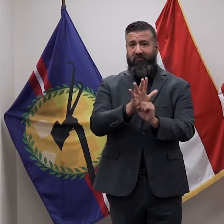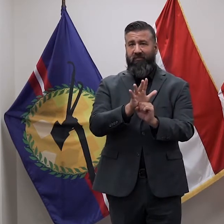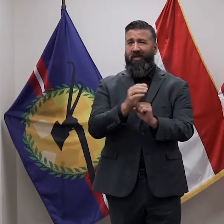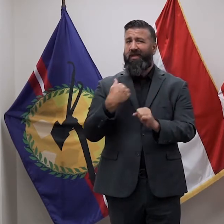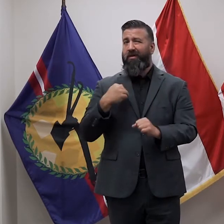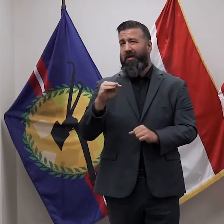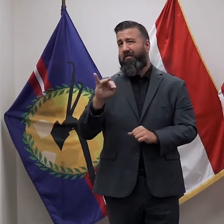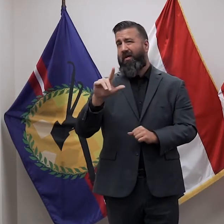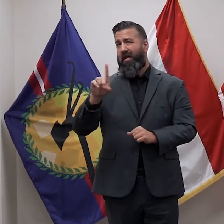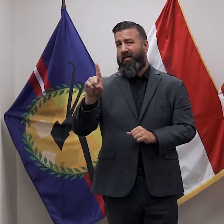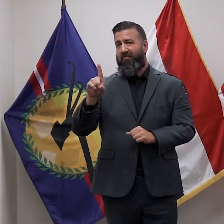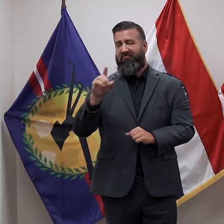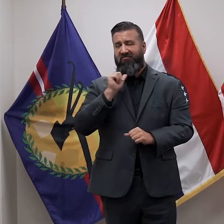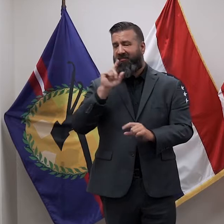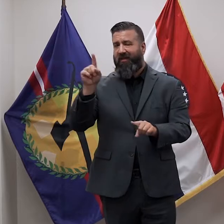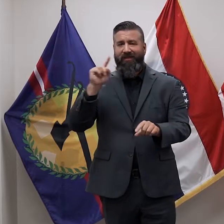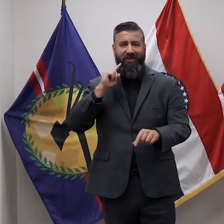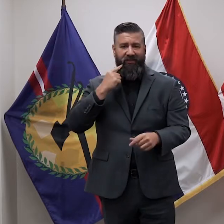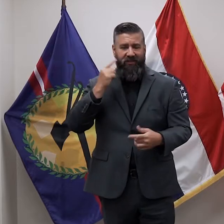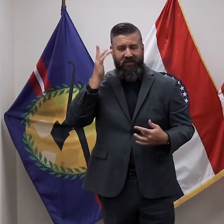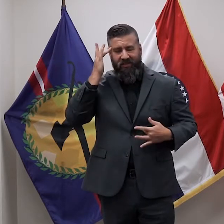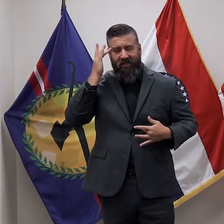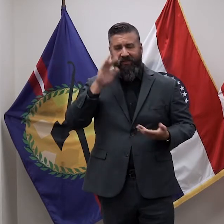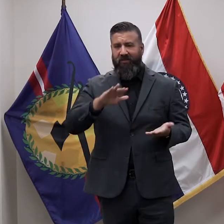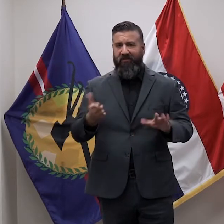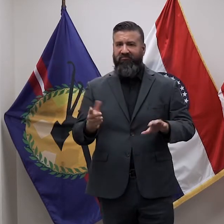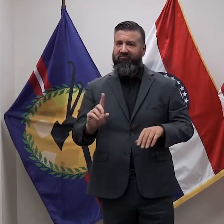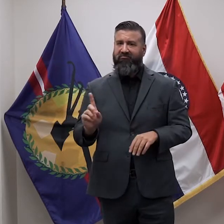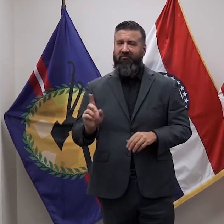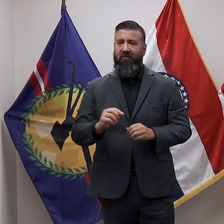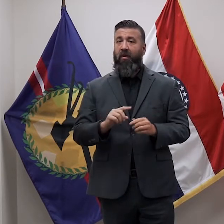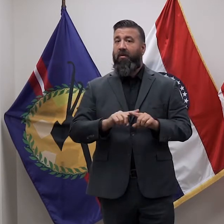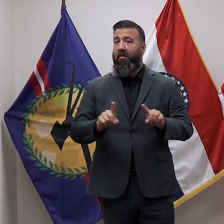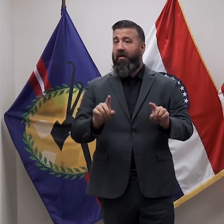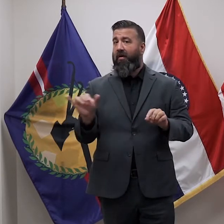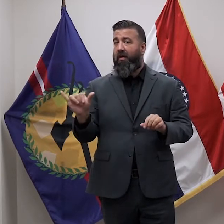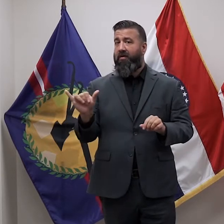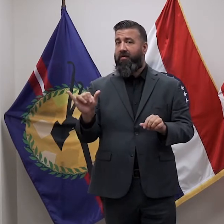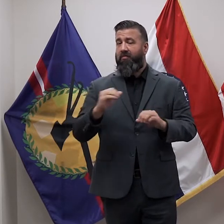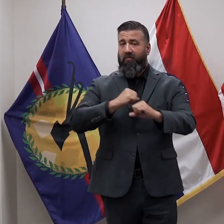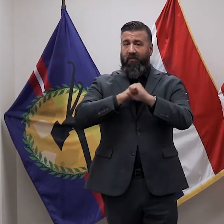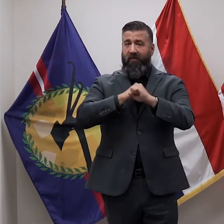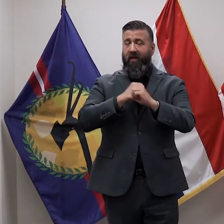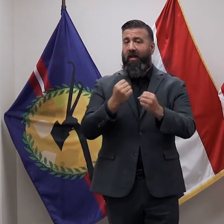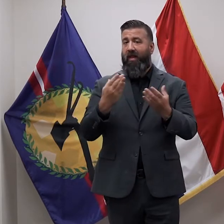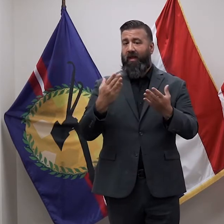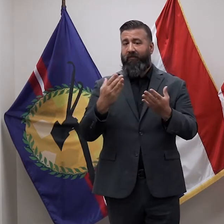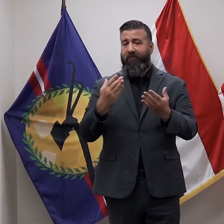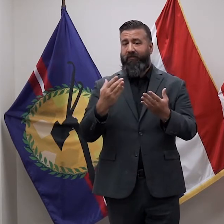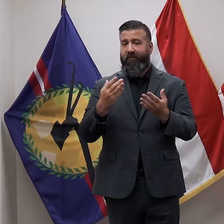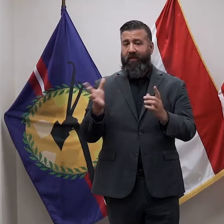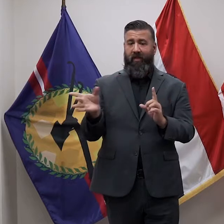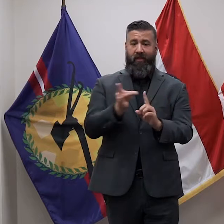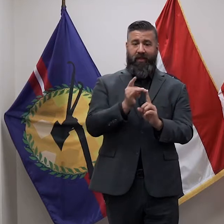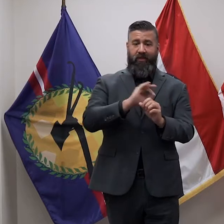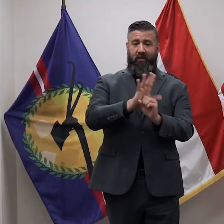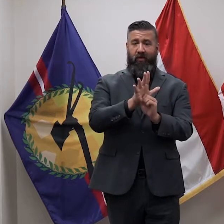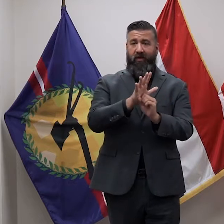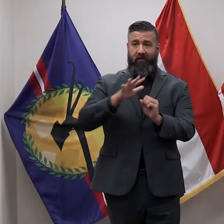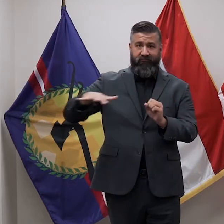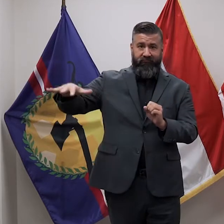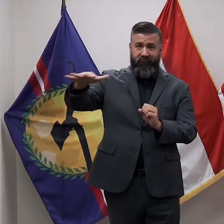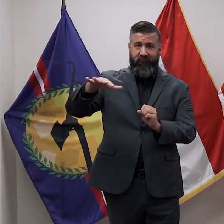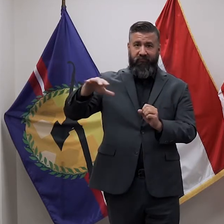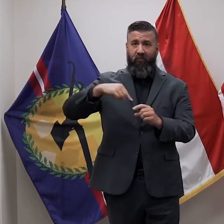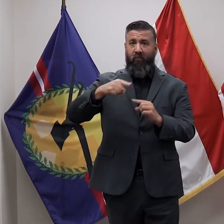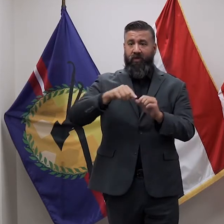severe disease or hospitalization or death, very, very rarely. But they also do prevent a lot of catching COVID out in the community when